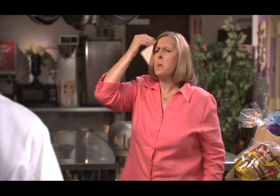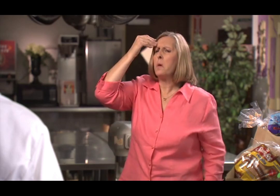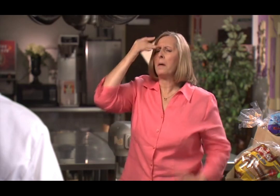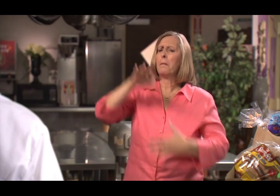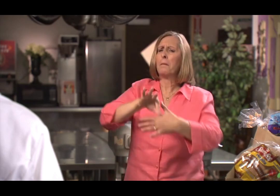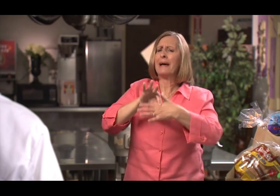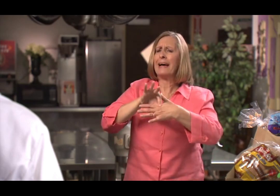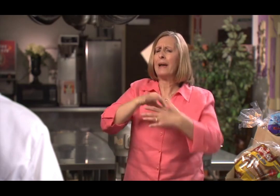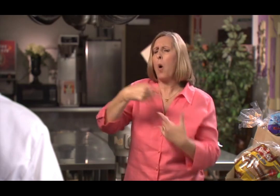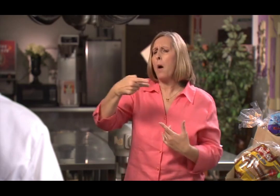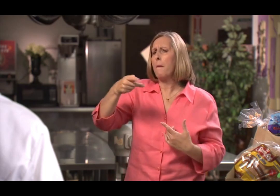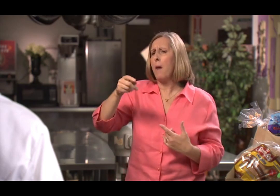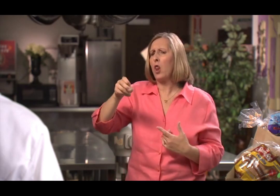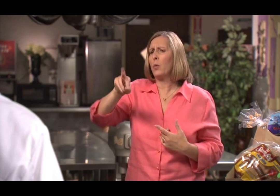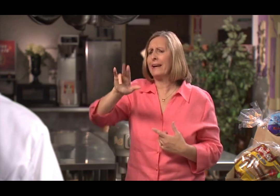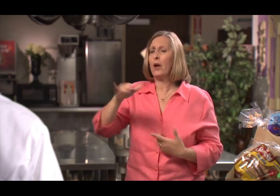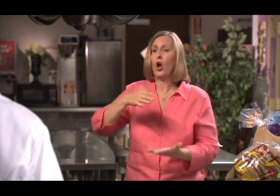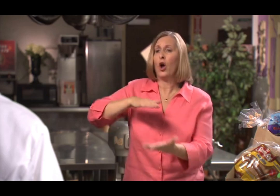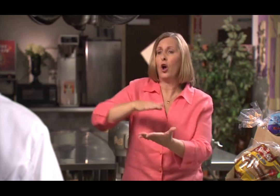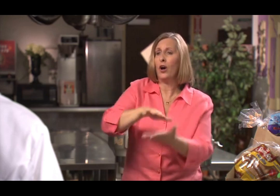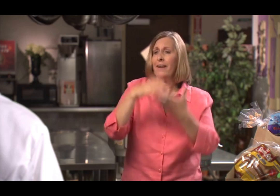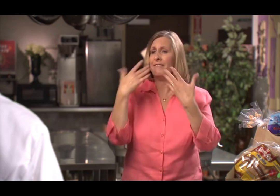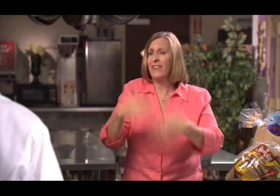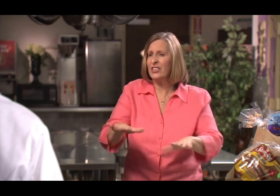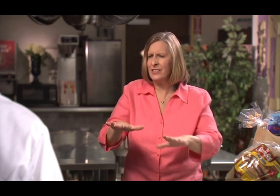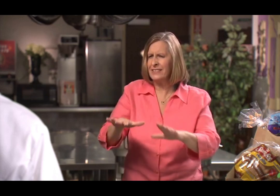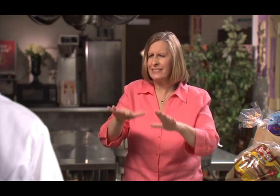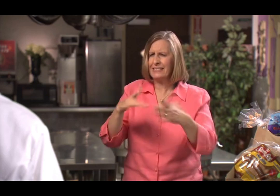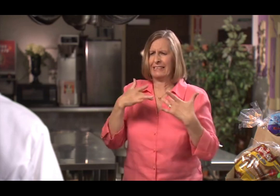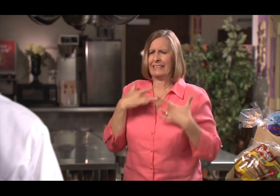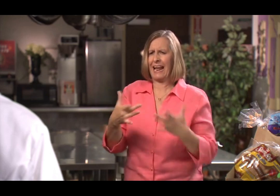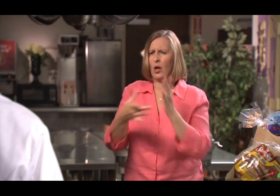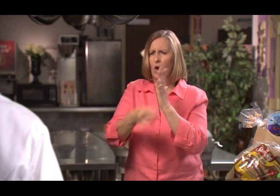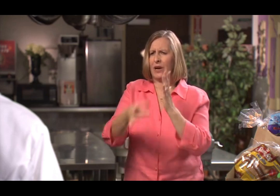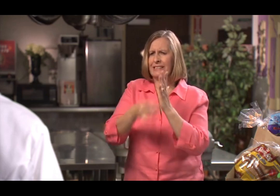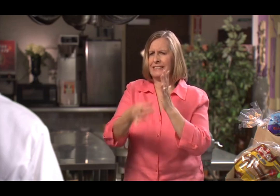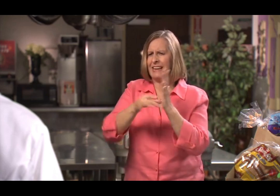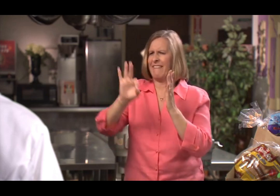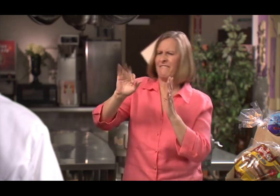Cooking meat or poultry tends to produce a lot of grease.